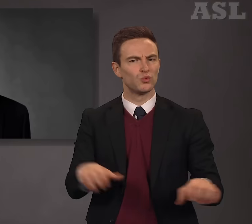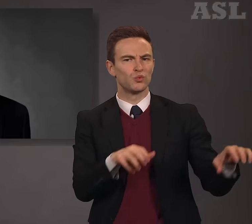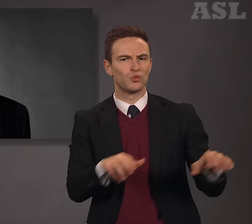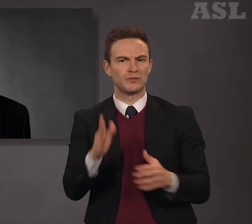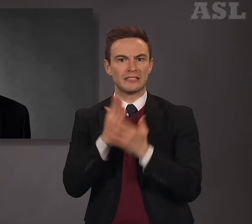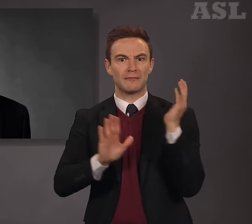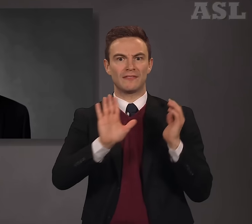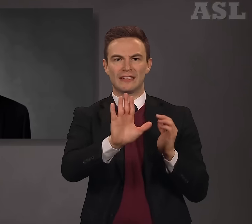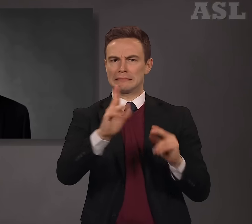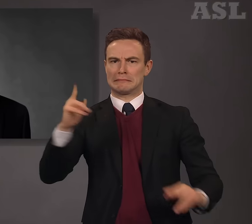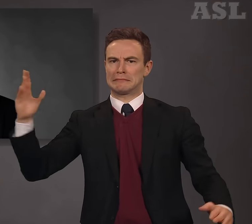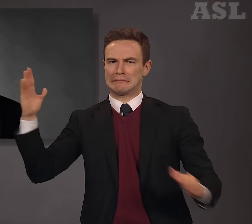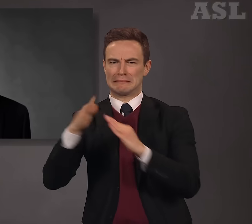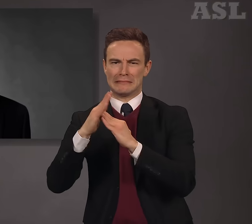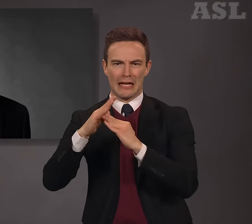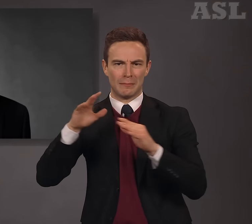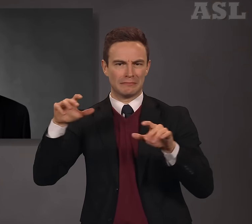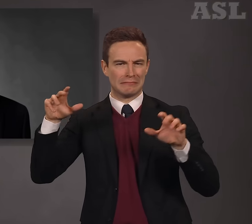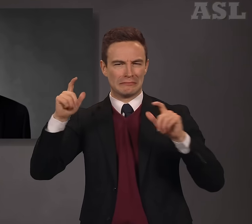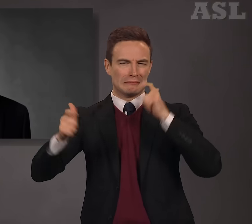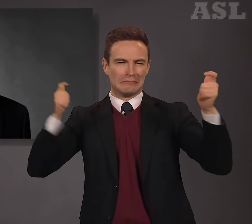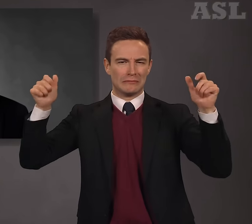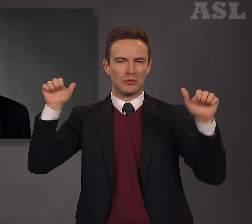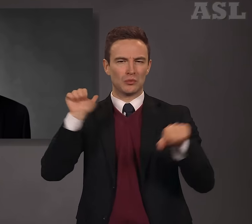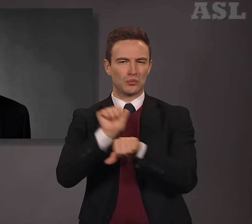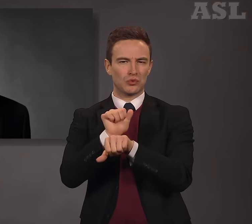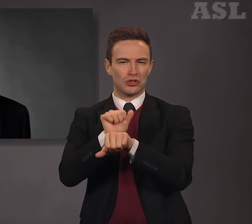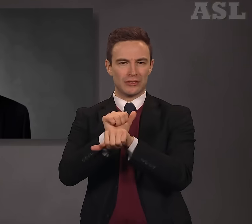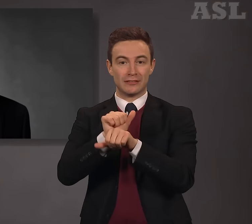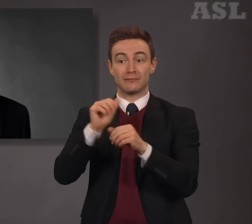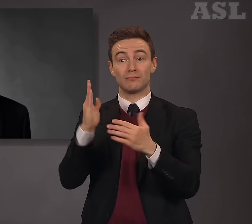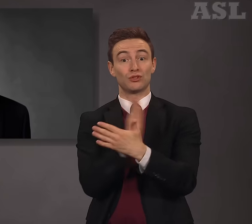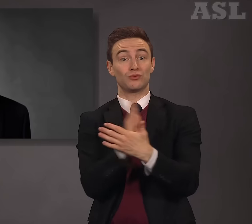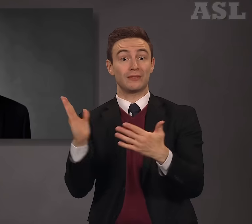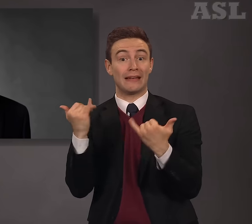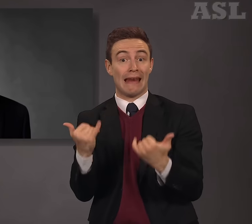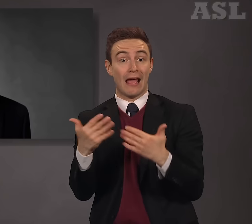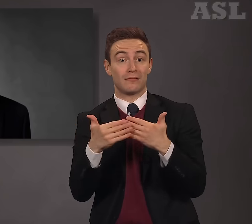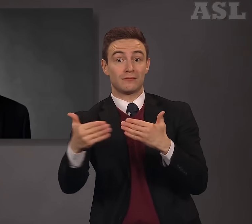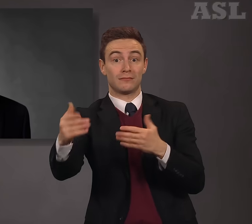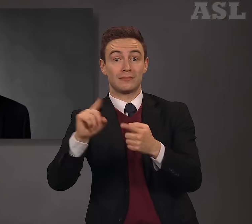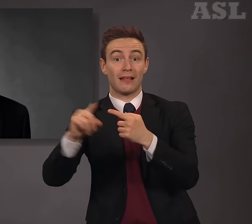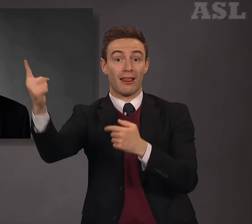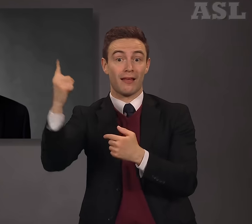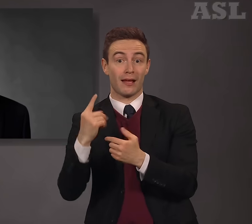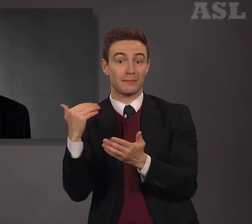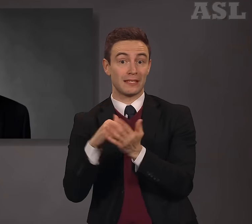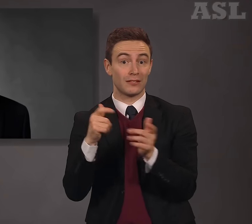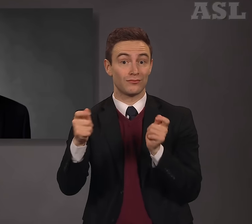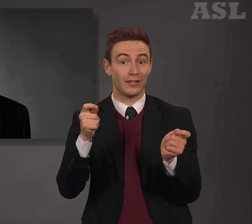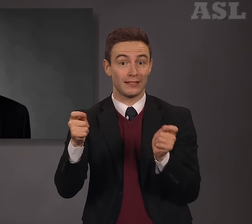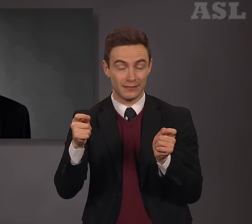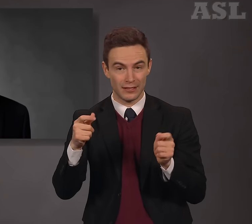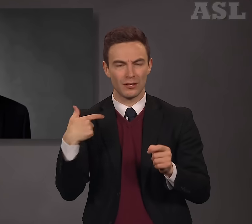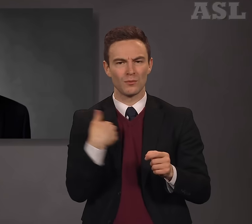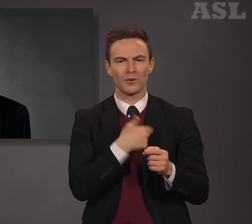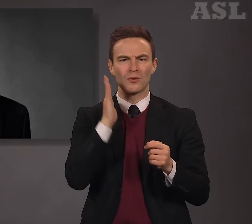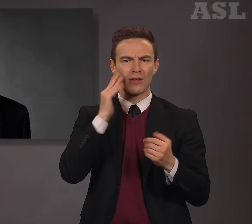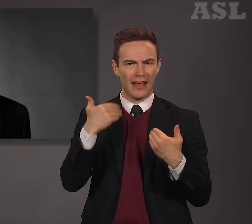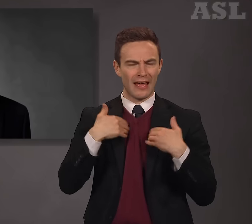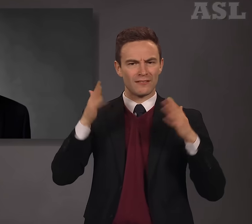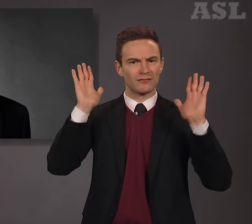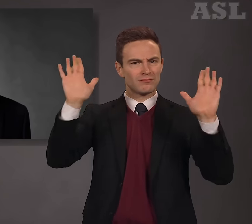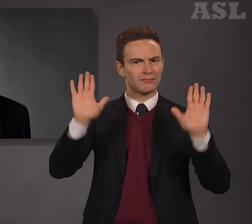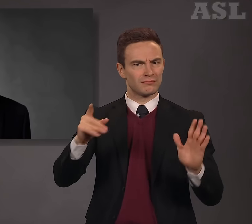mightiest works between now and when he comes again. We will see miraculous indications that God the Father